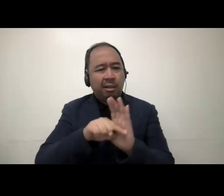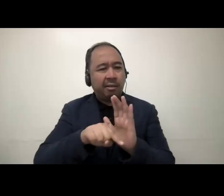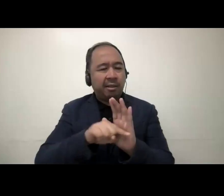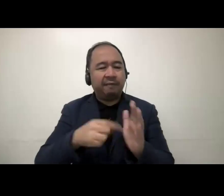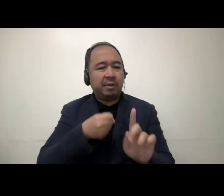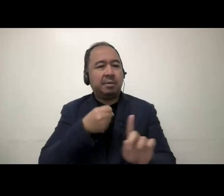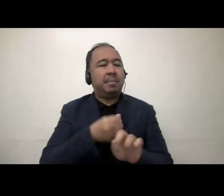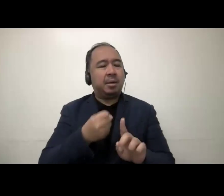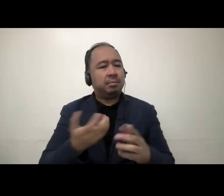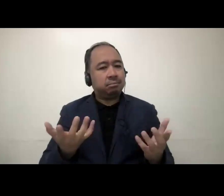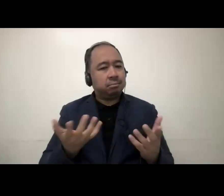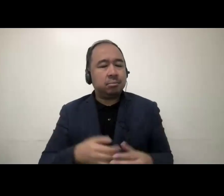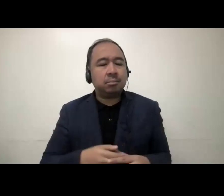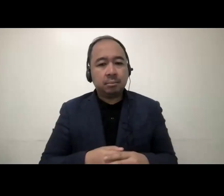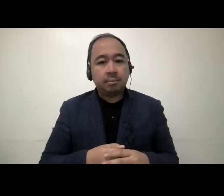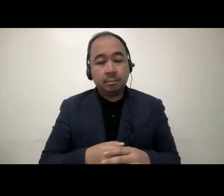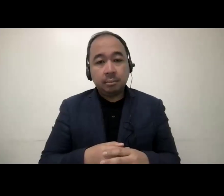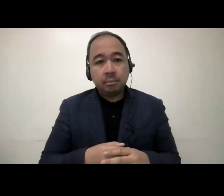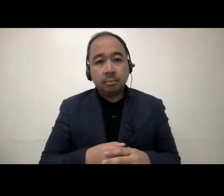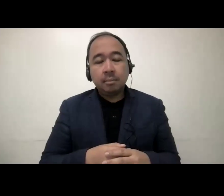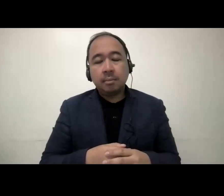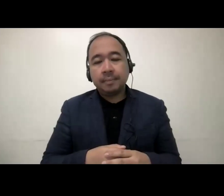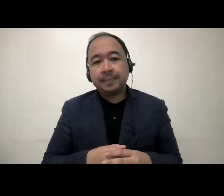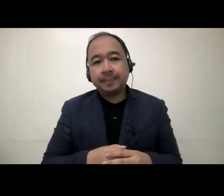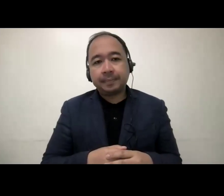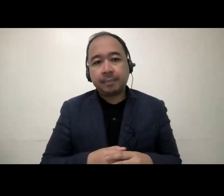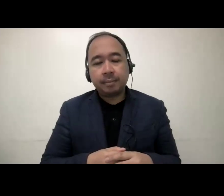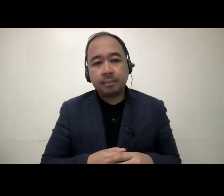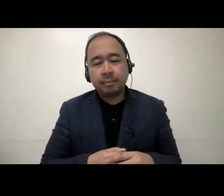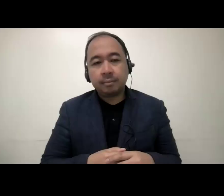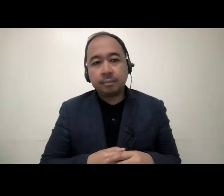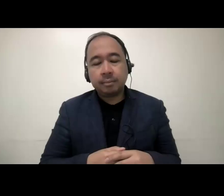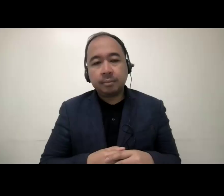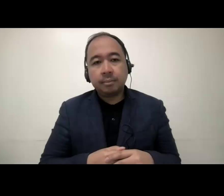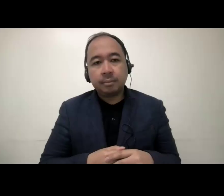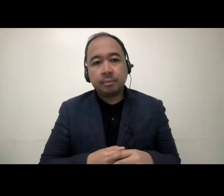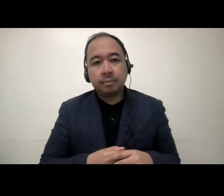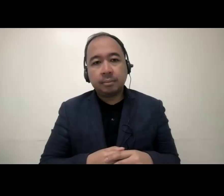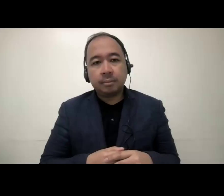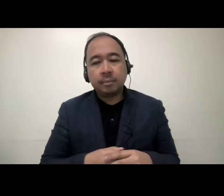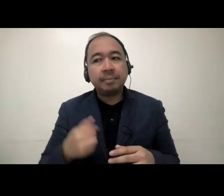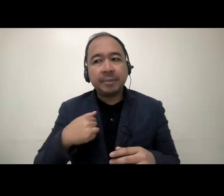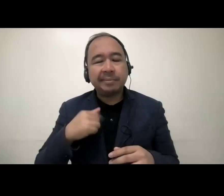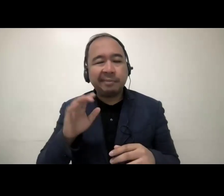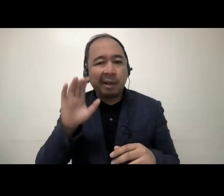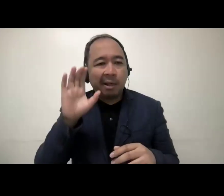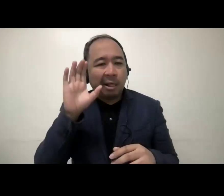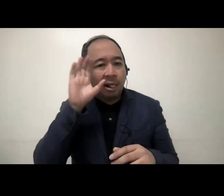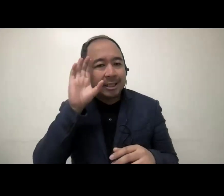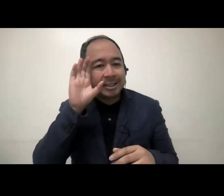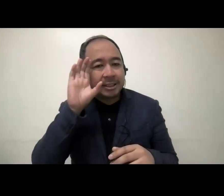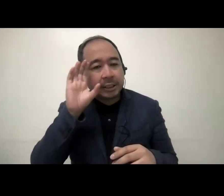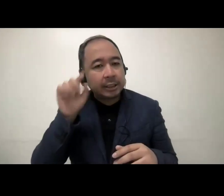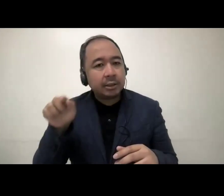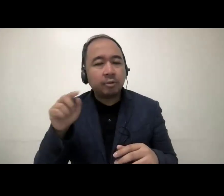that first of all, what I can say is that we are, as I mentioned before, in listening mode, and we are getting different views